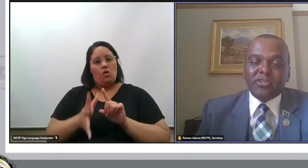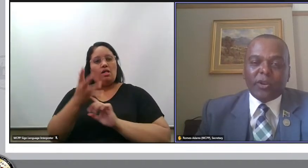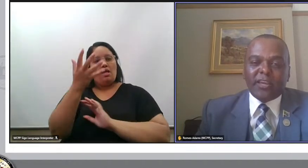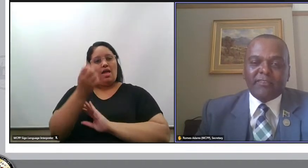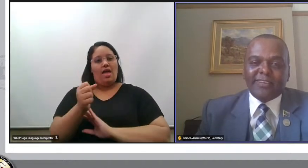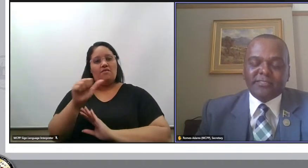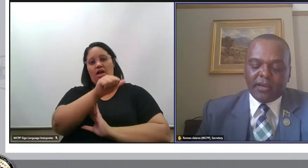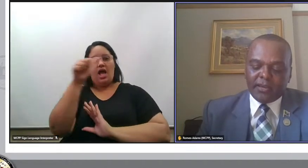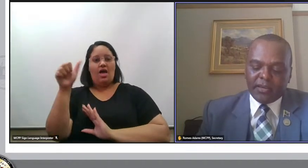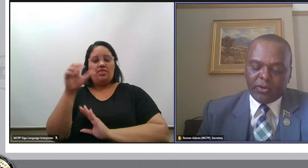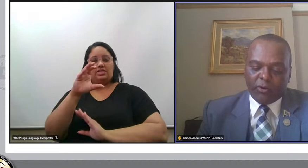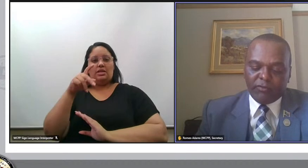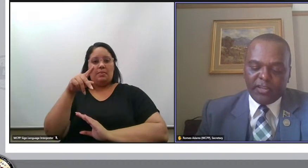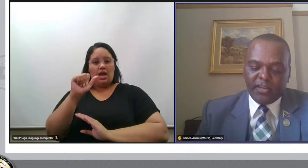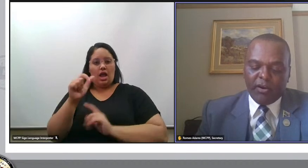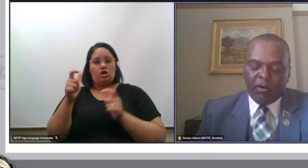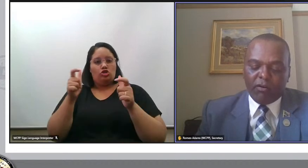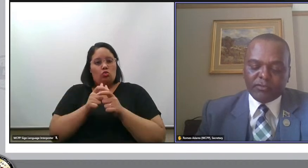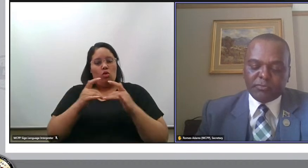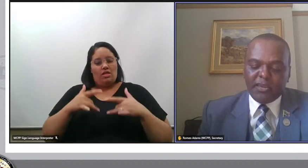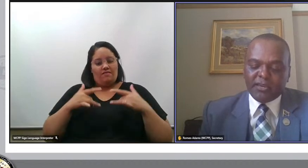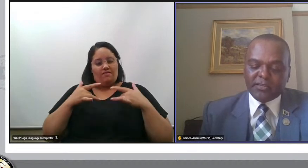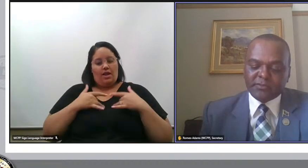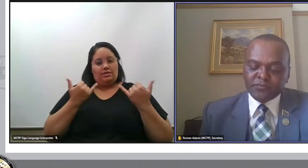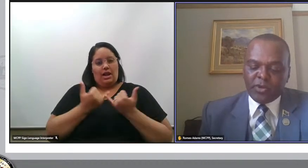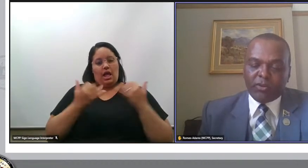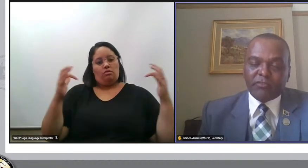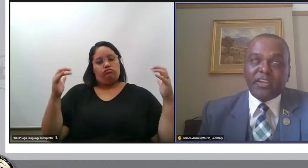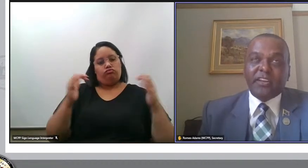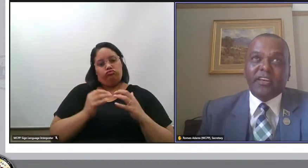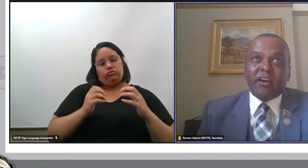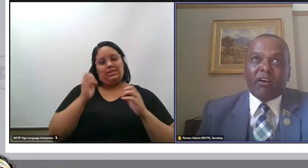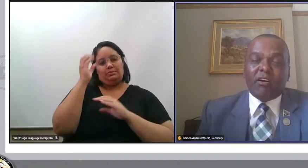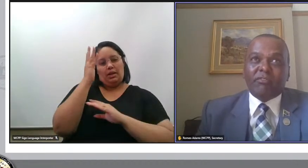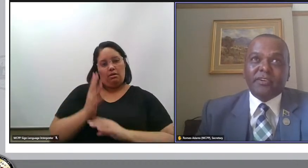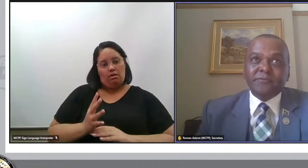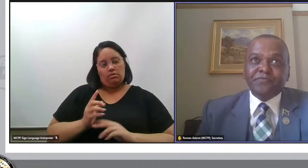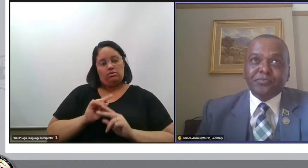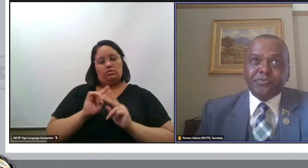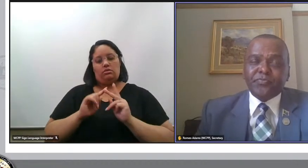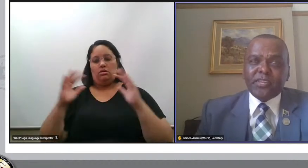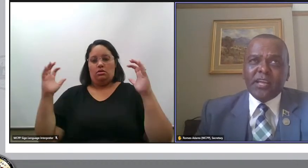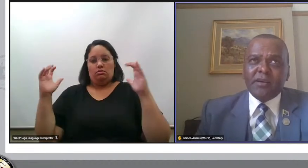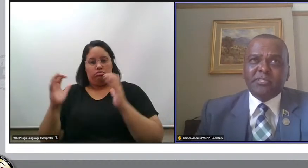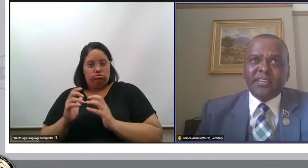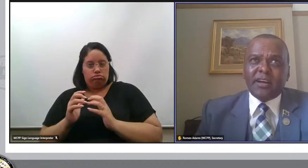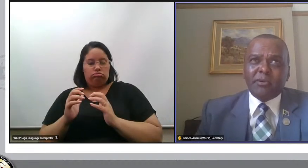CPA smaller events like a convening of speakers, convening of